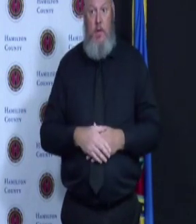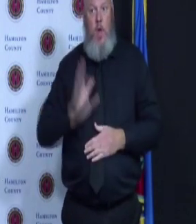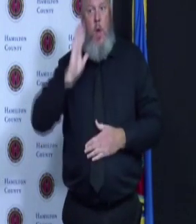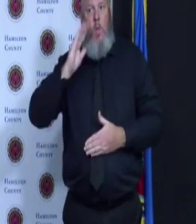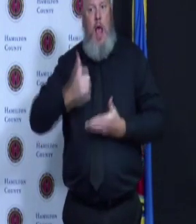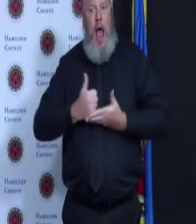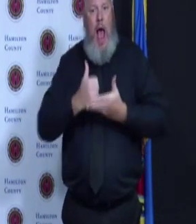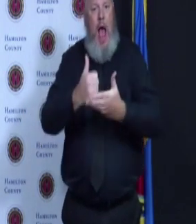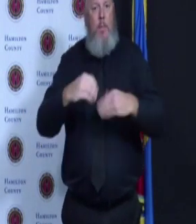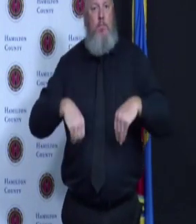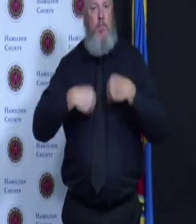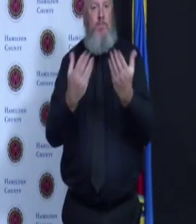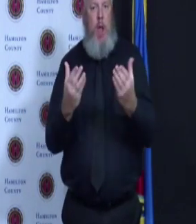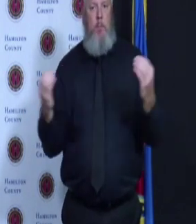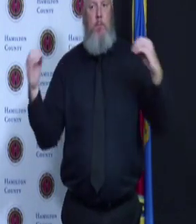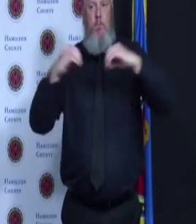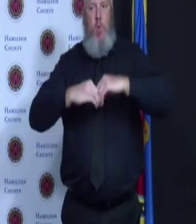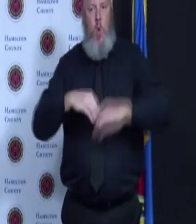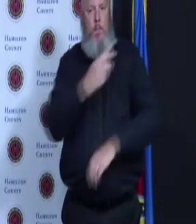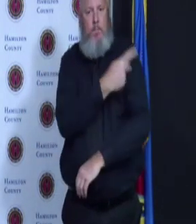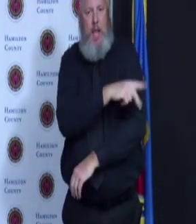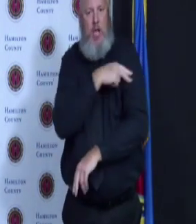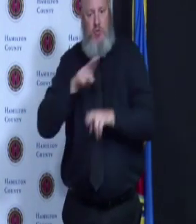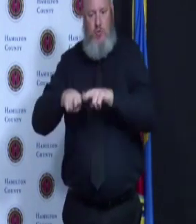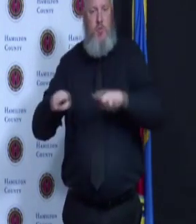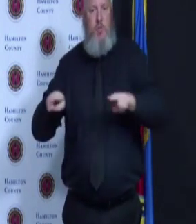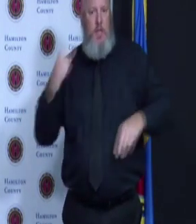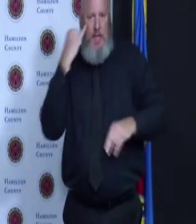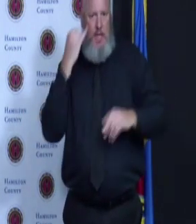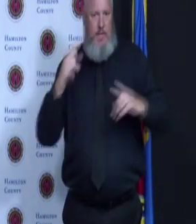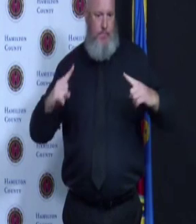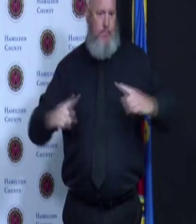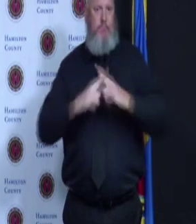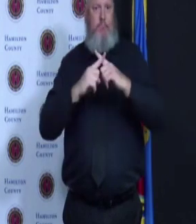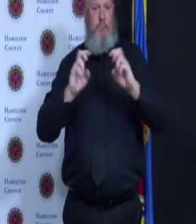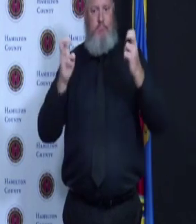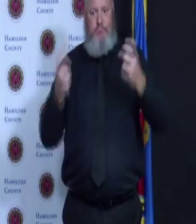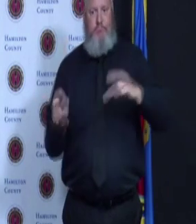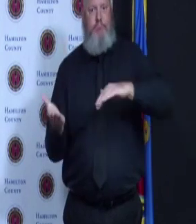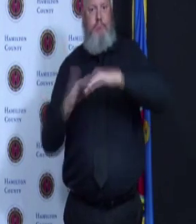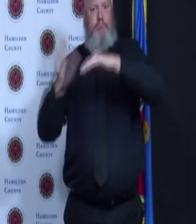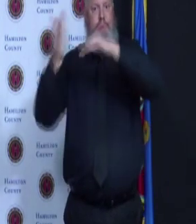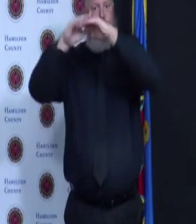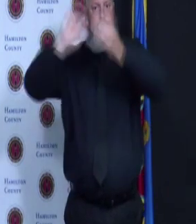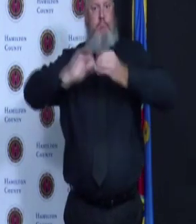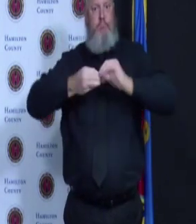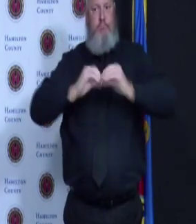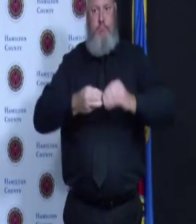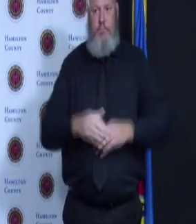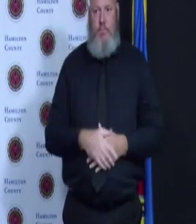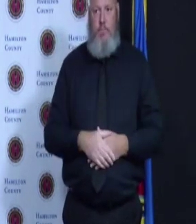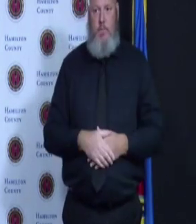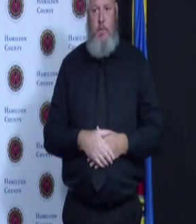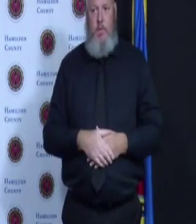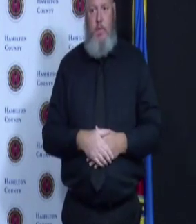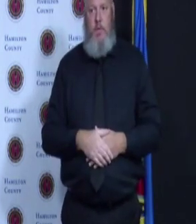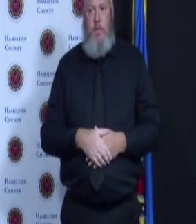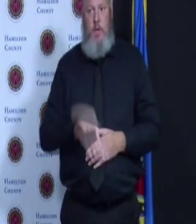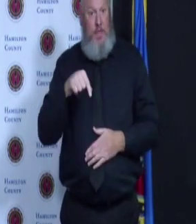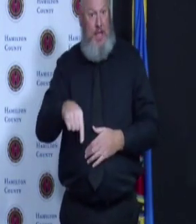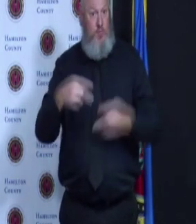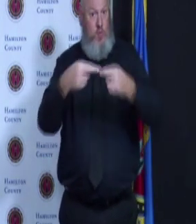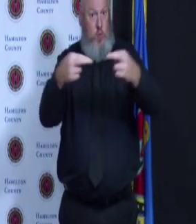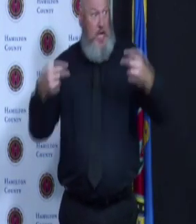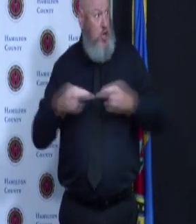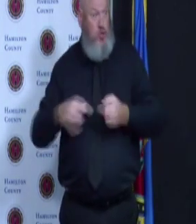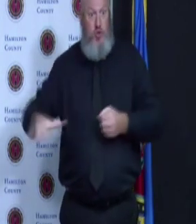number of patients requiring hospitalization. In this region, we have done this and have practiced